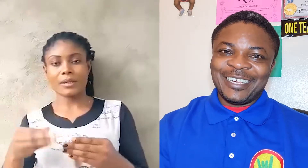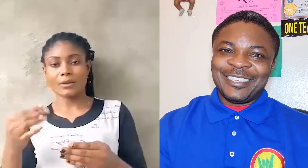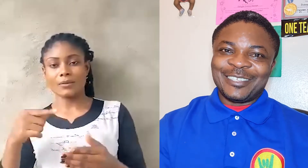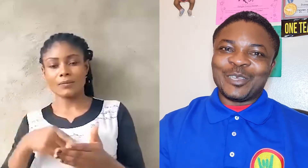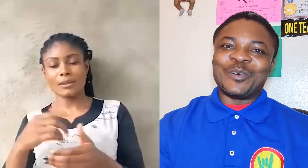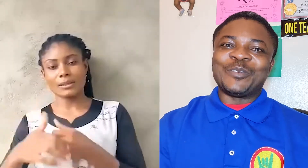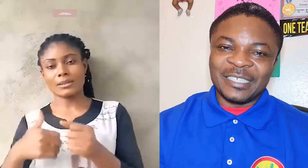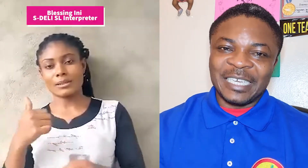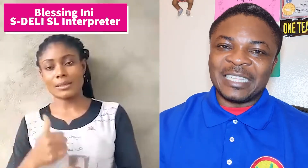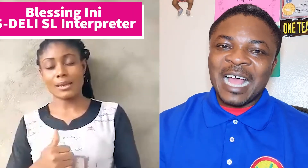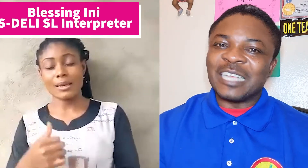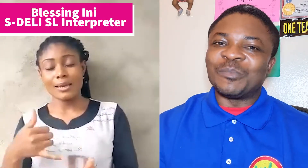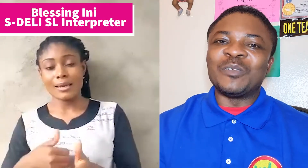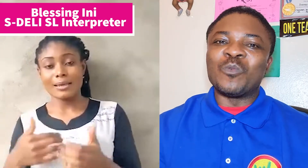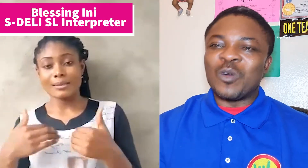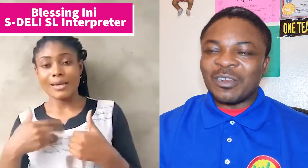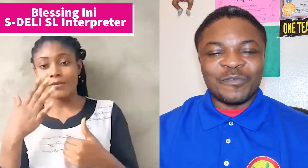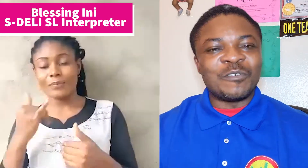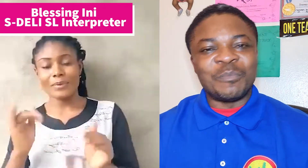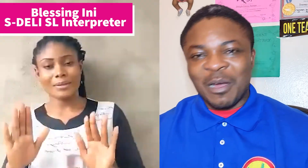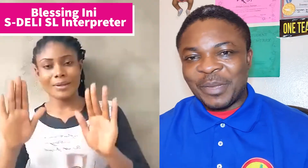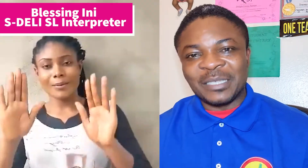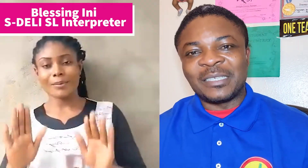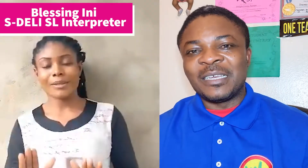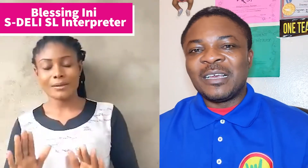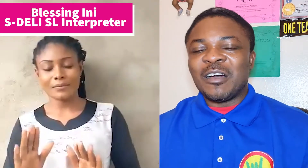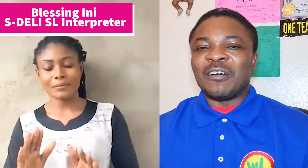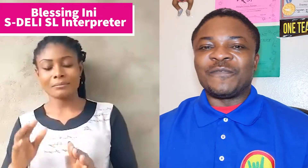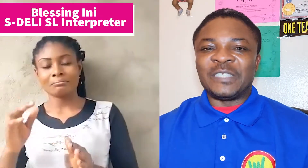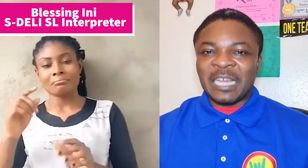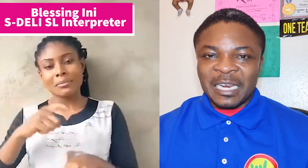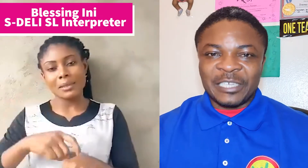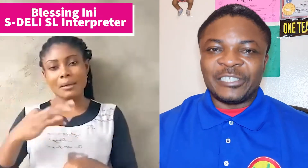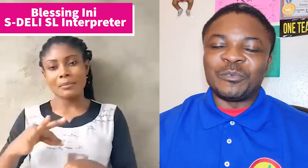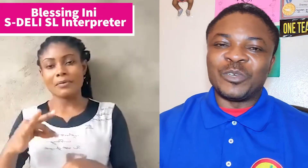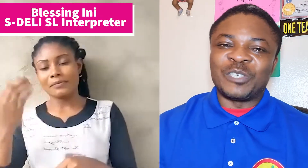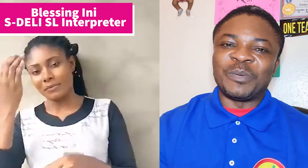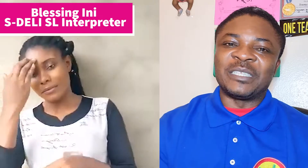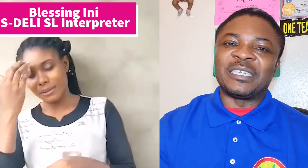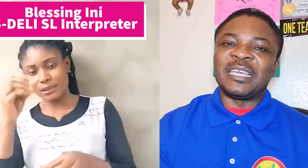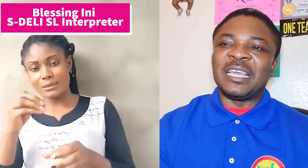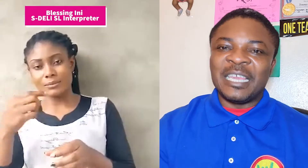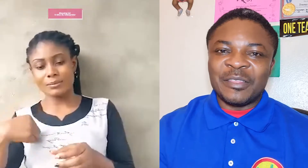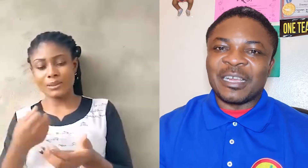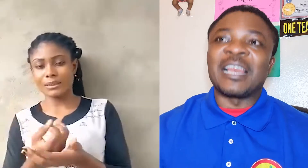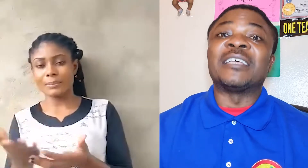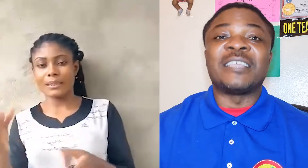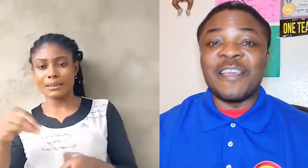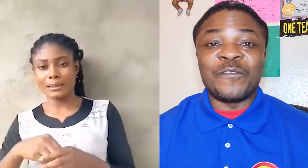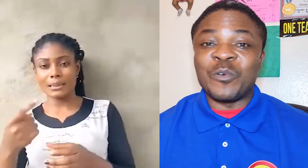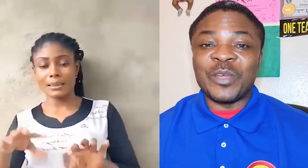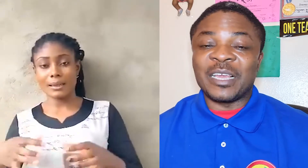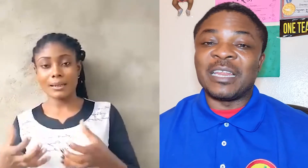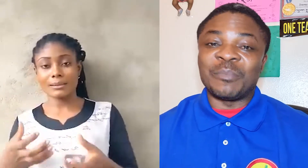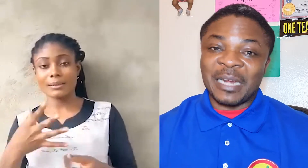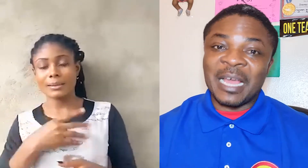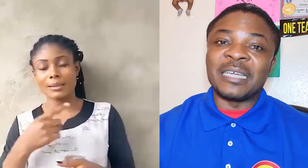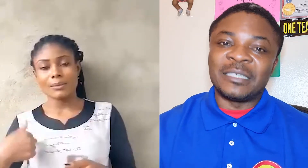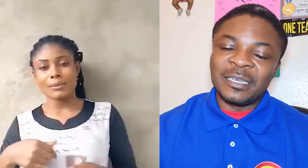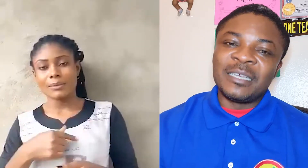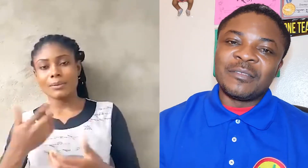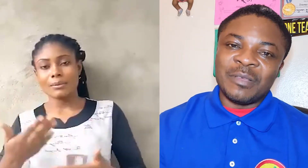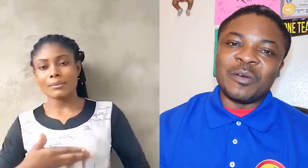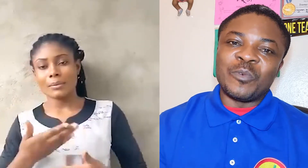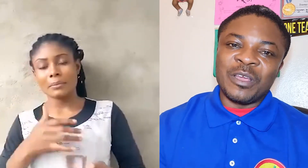year. So it has been wonderful moments of knowledge we spent in the class every week, and I'm